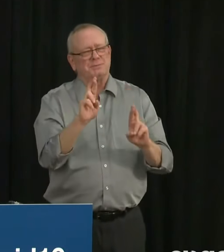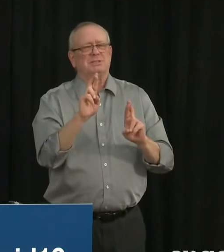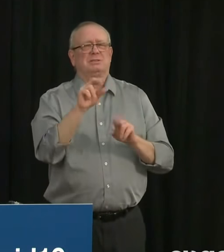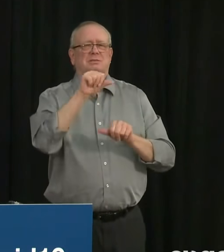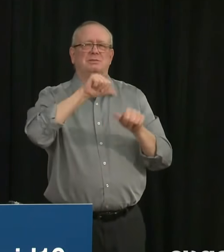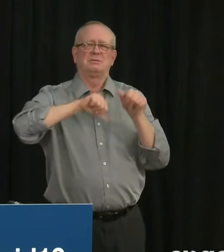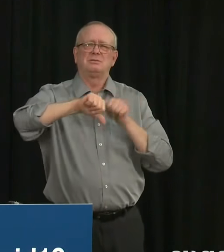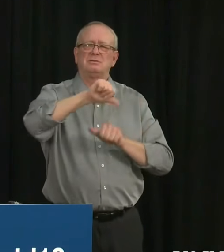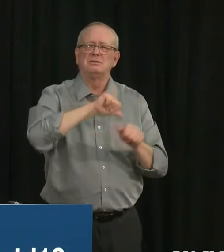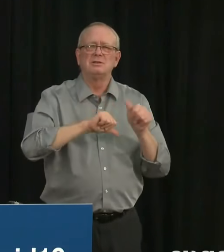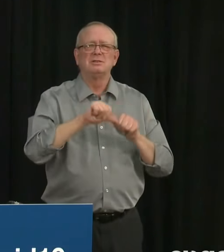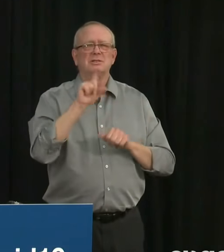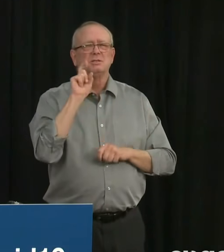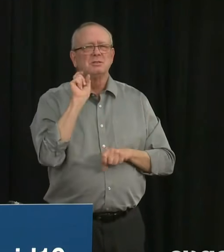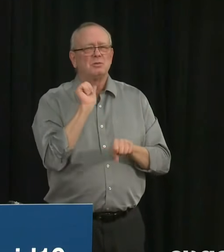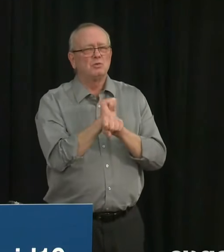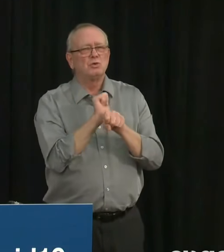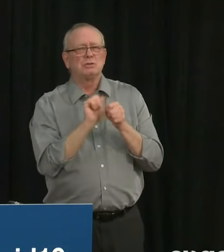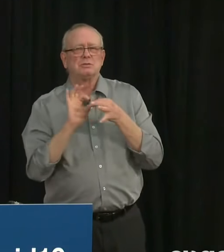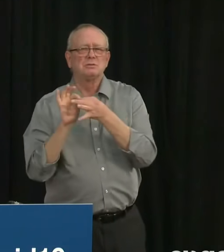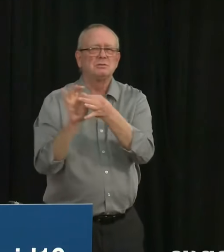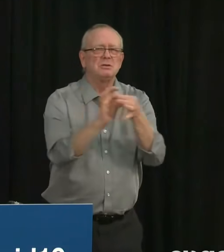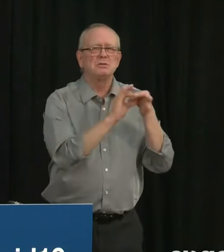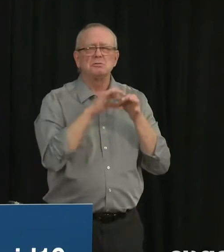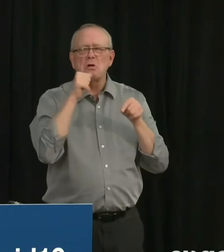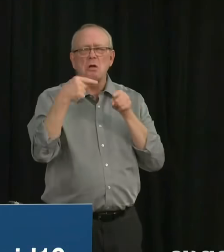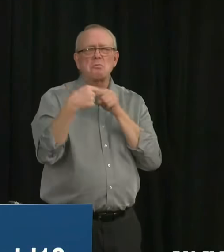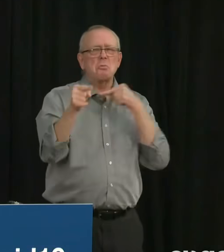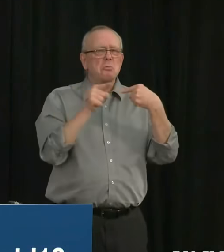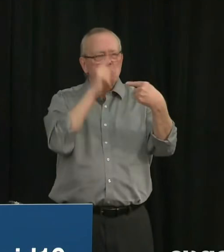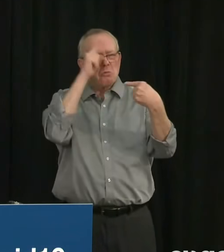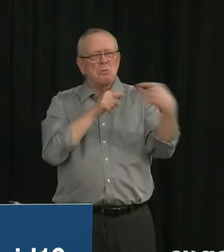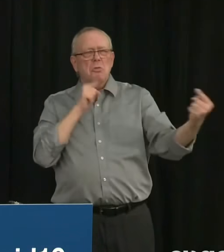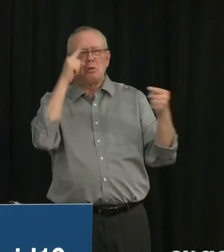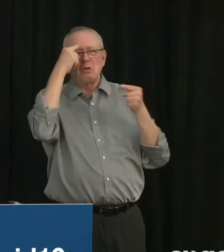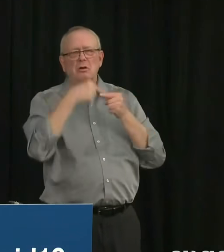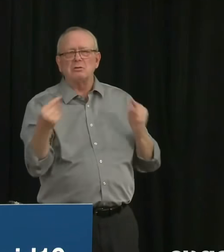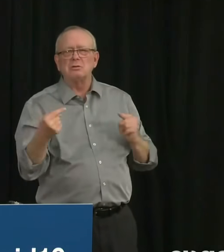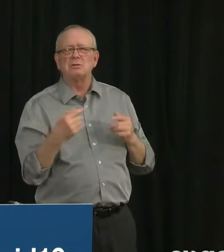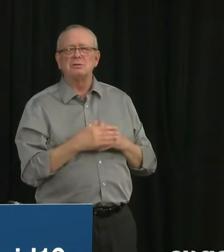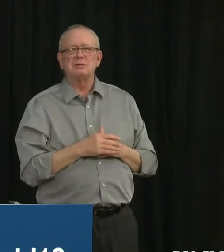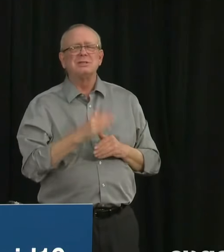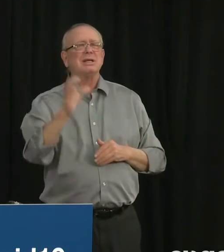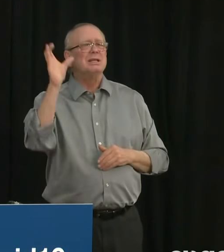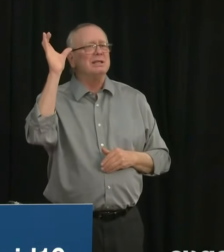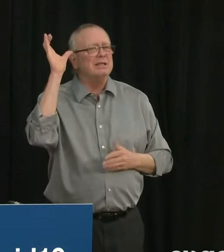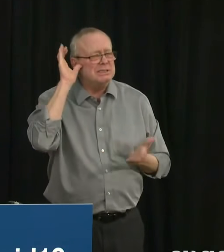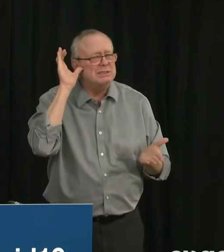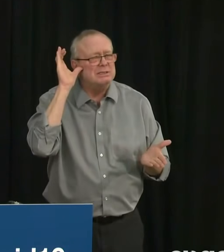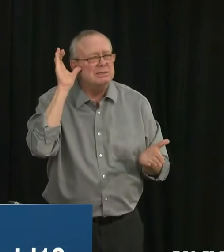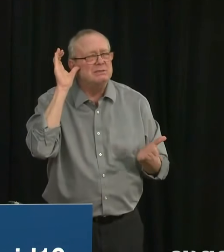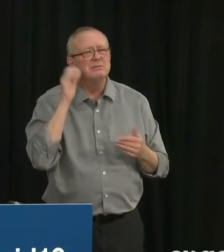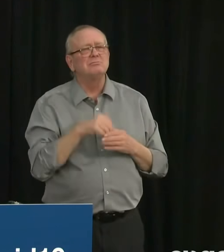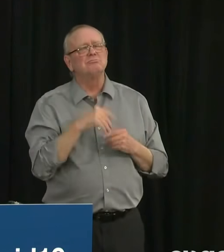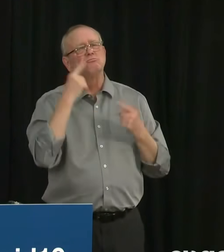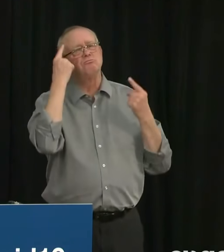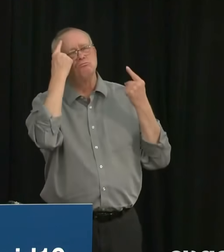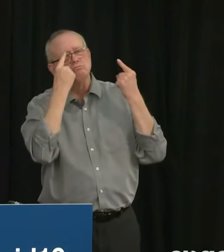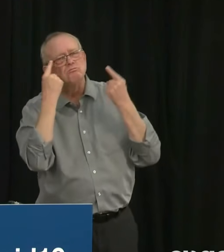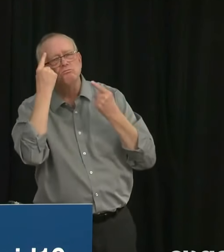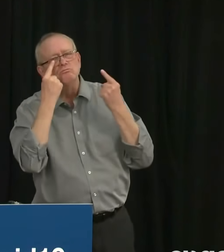together for the health of all Albertans. We must listen to and consider the thoughts of others who do not agree with